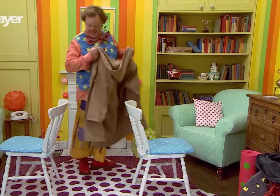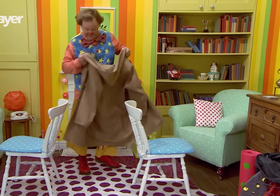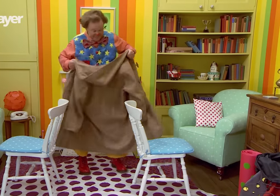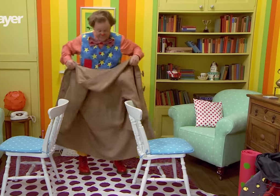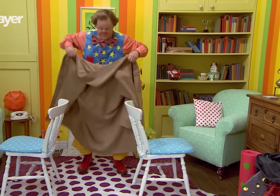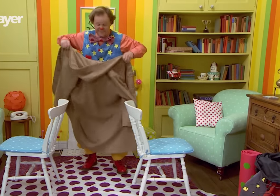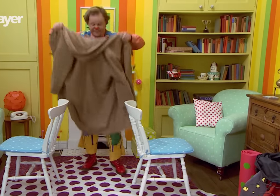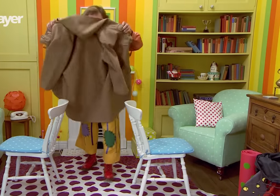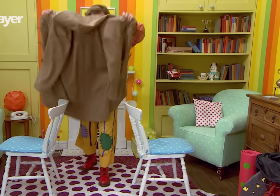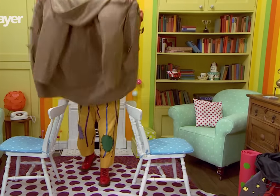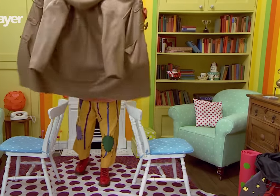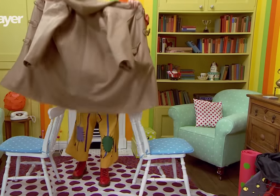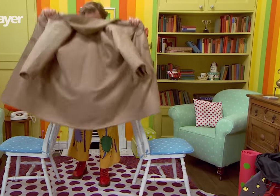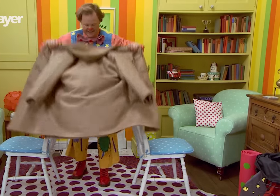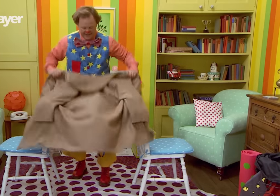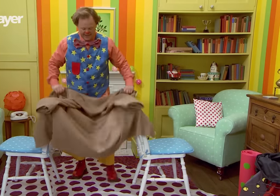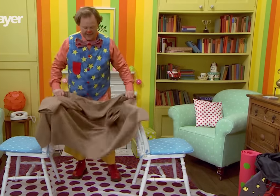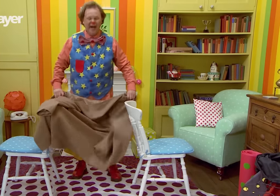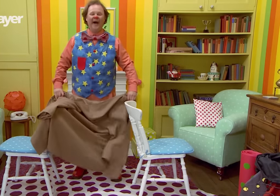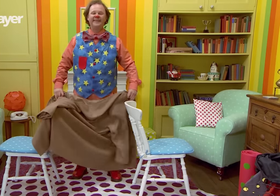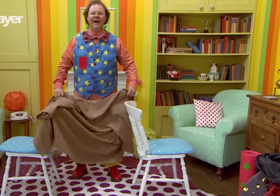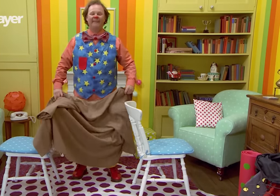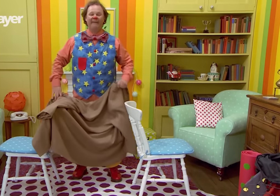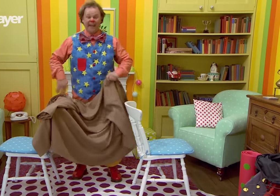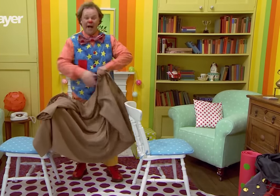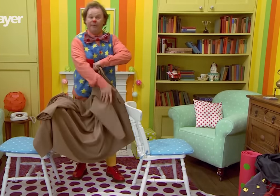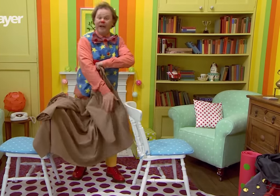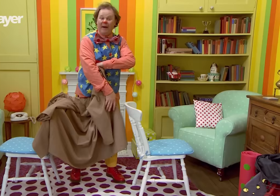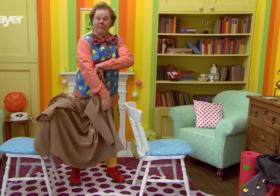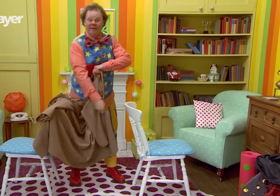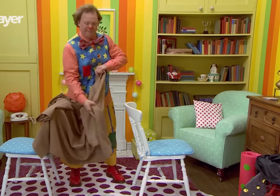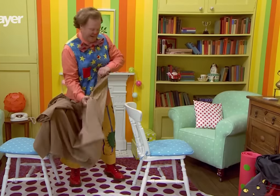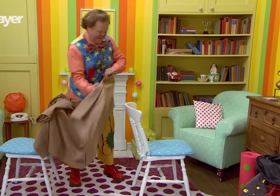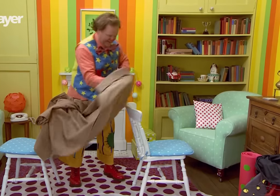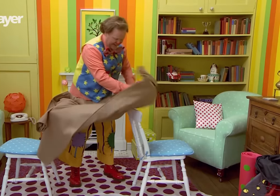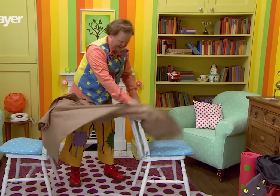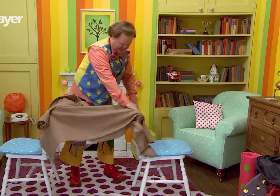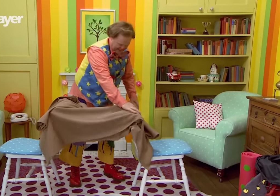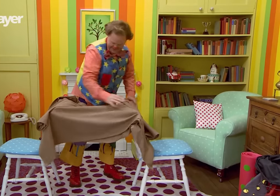That's Grandad Tumble's coat. Oh, don't worry. I'll put it back when I'm finished.